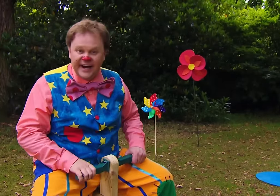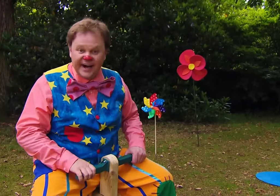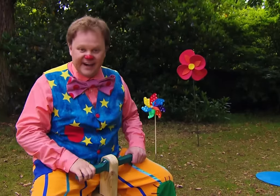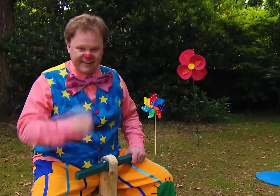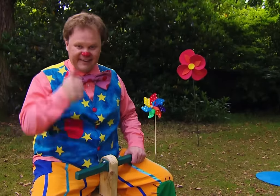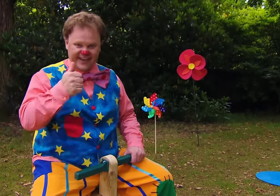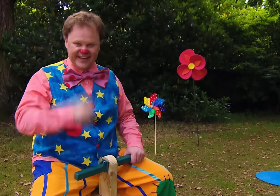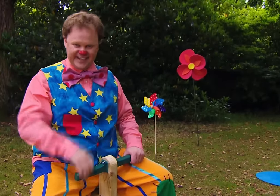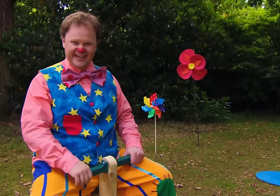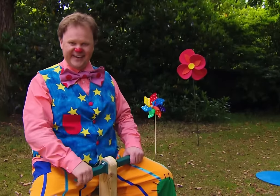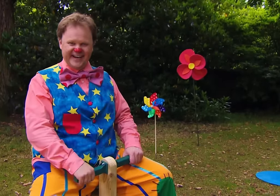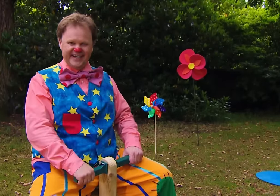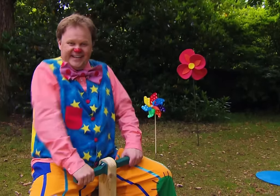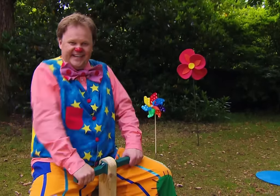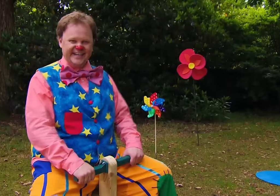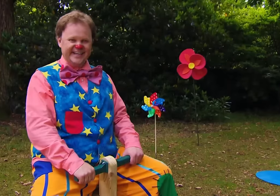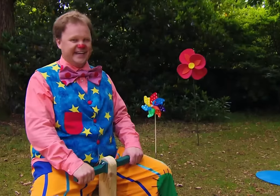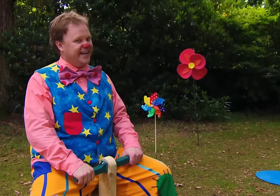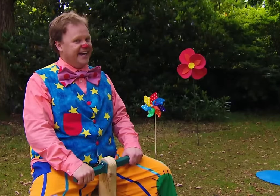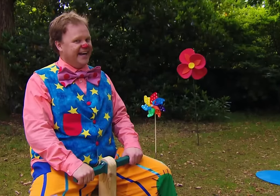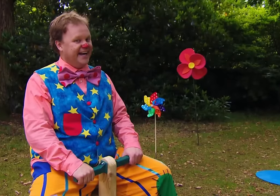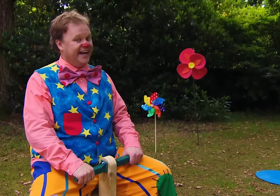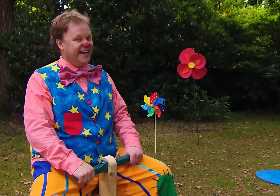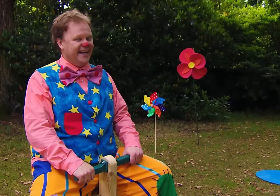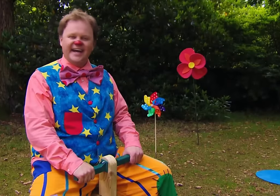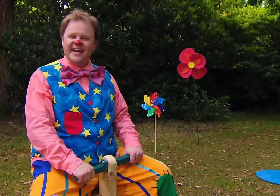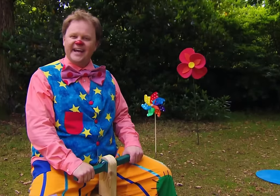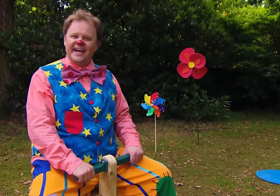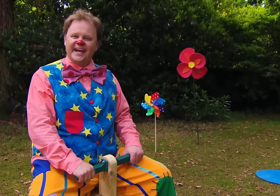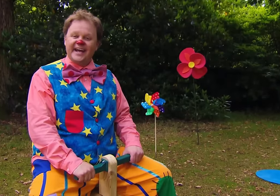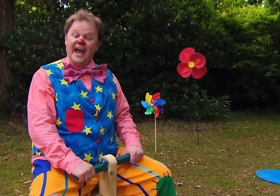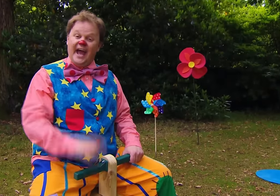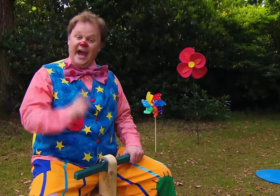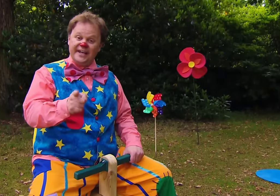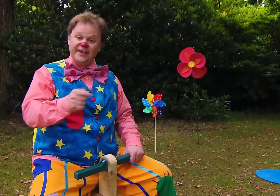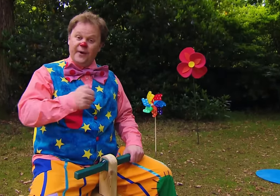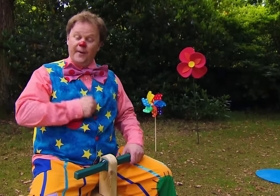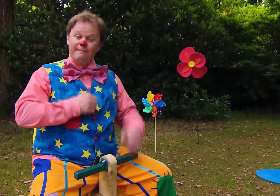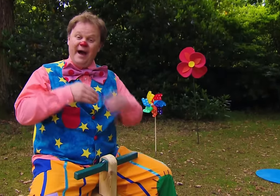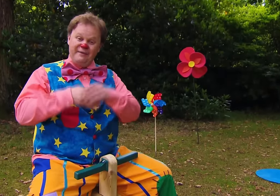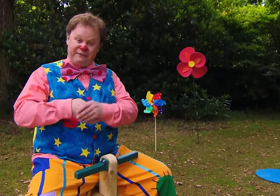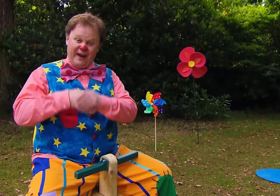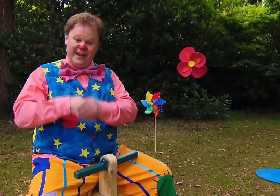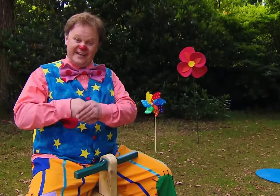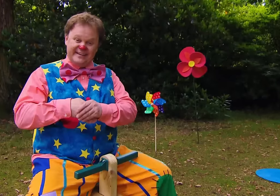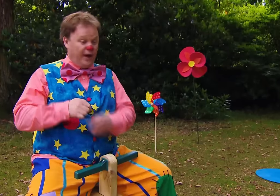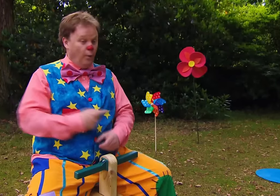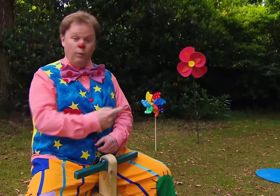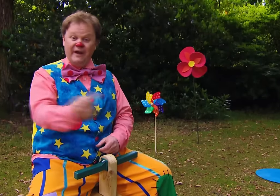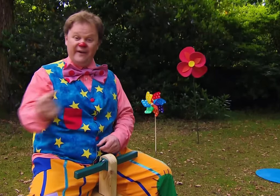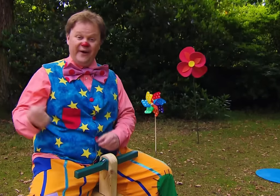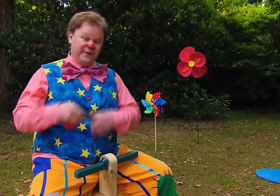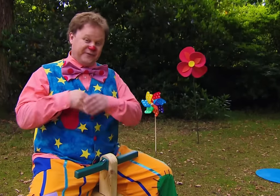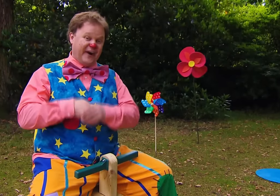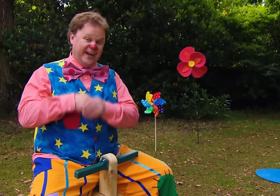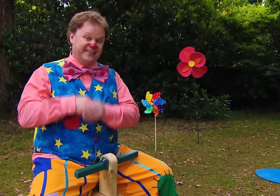Oh, very good. Thank you, Mr. Tumble. You're our friend. And you're my friend. We're all